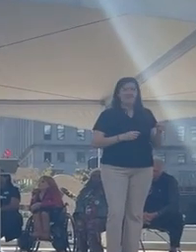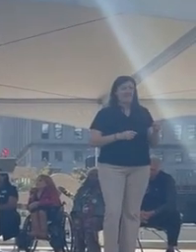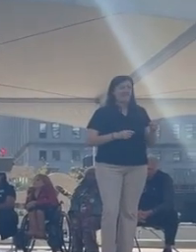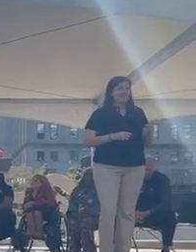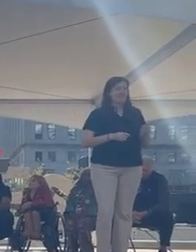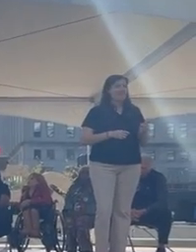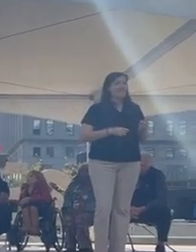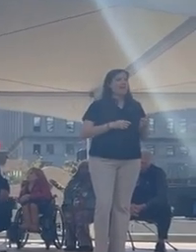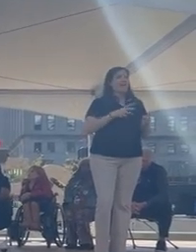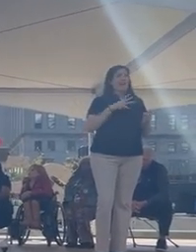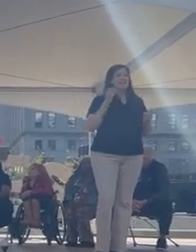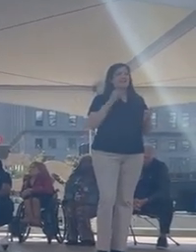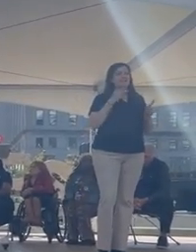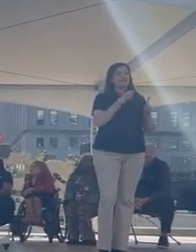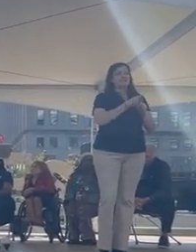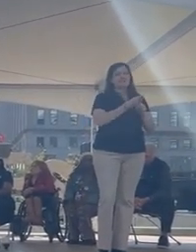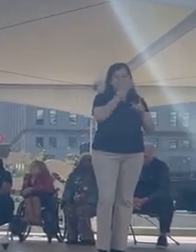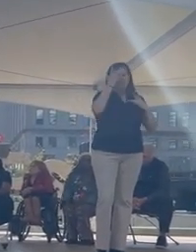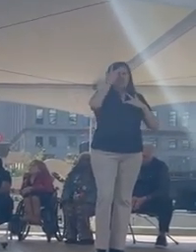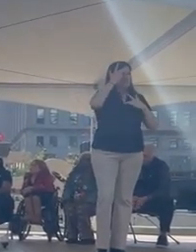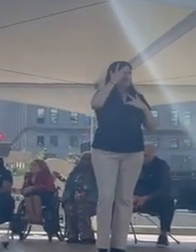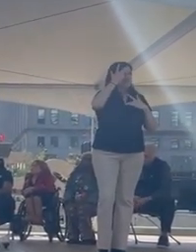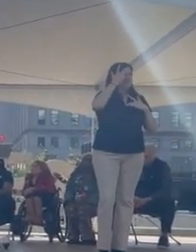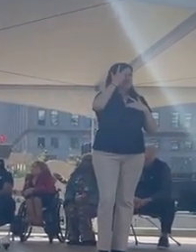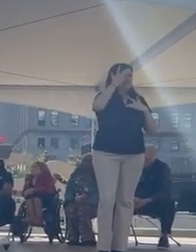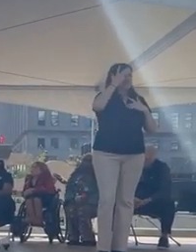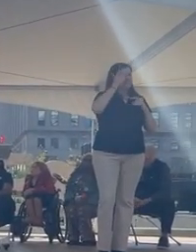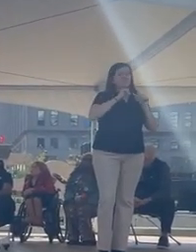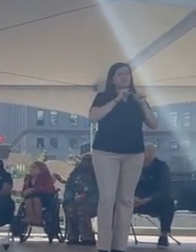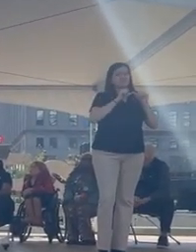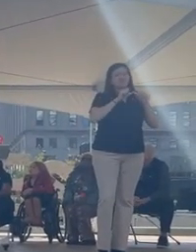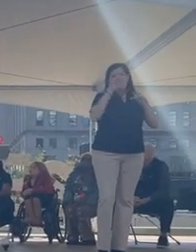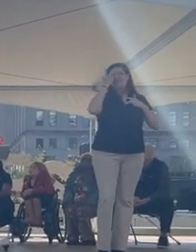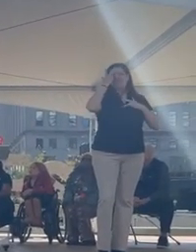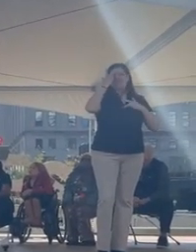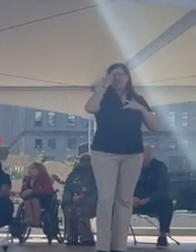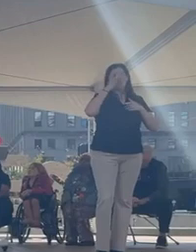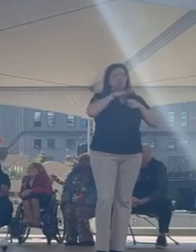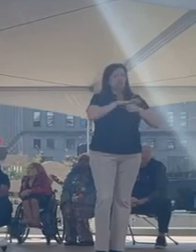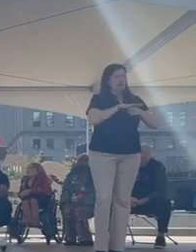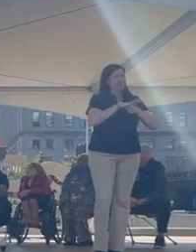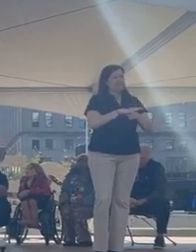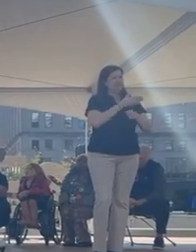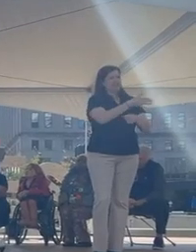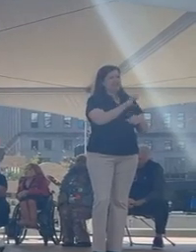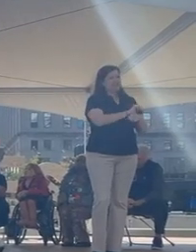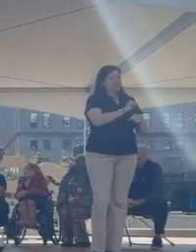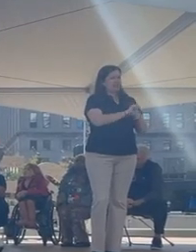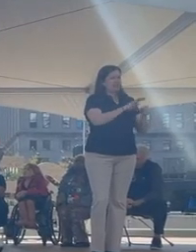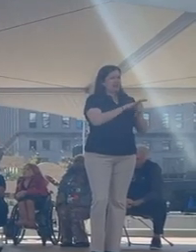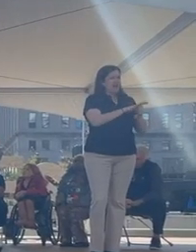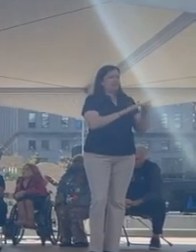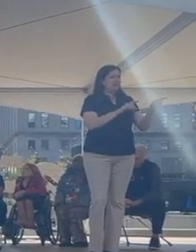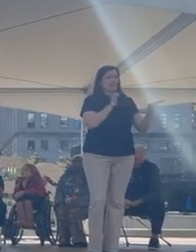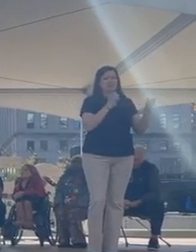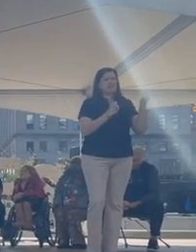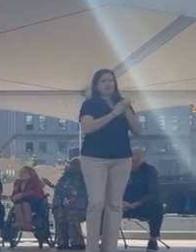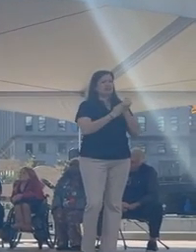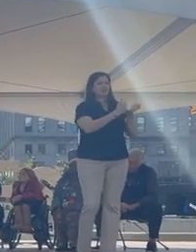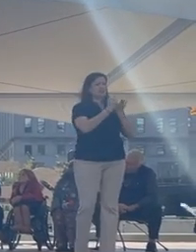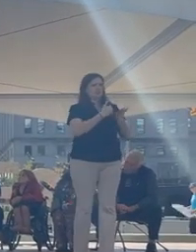And I got sick. And I stayed sick, and the stress of my job was